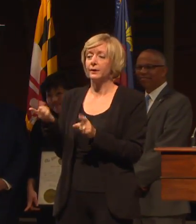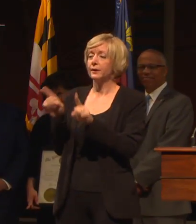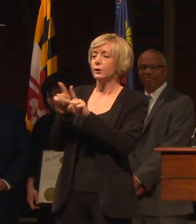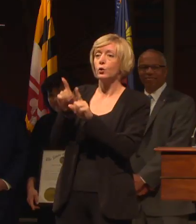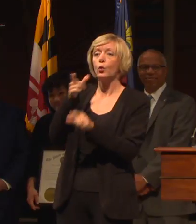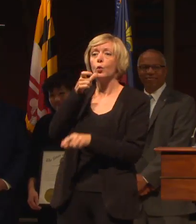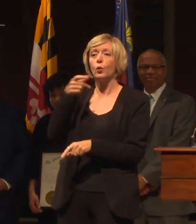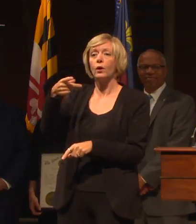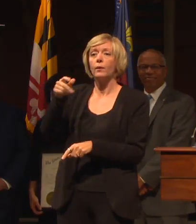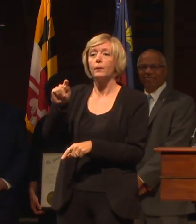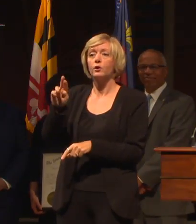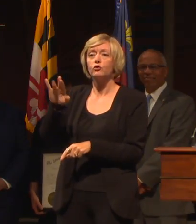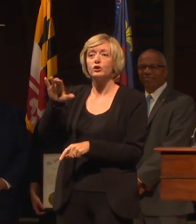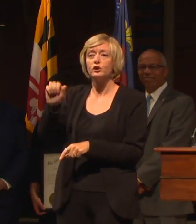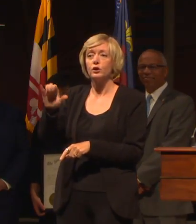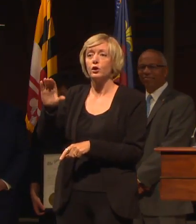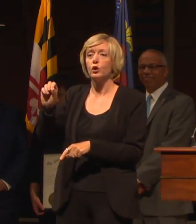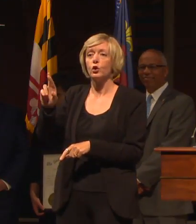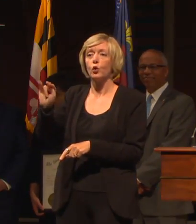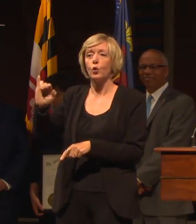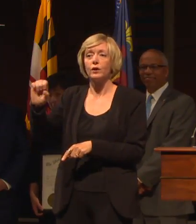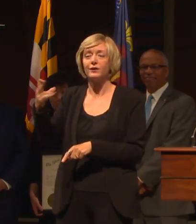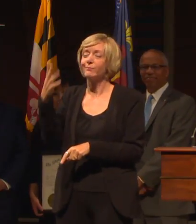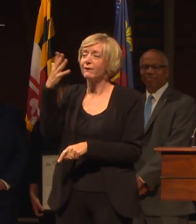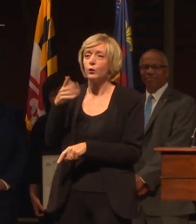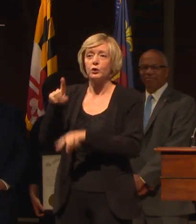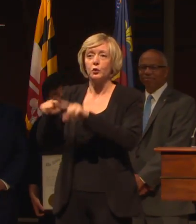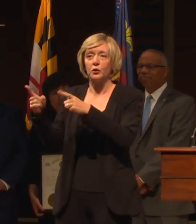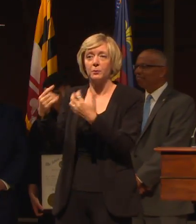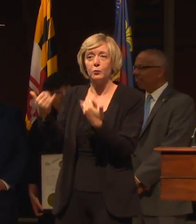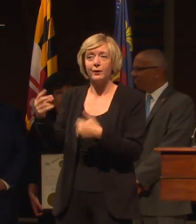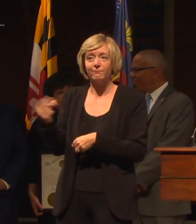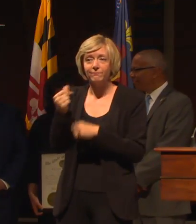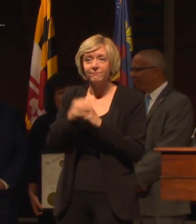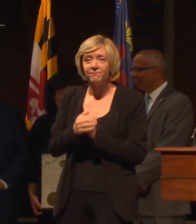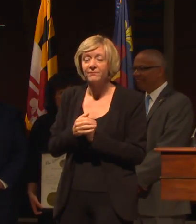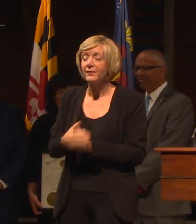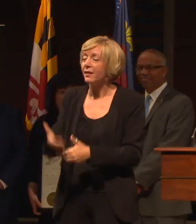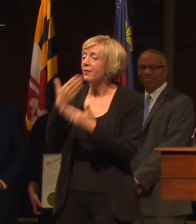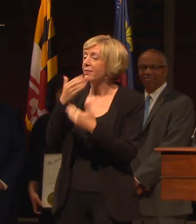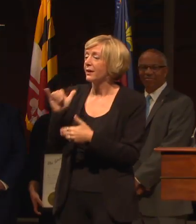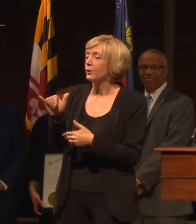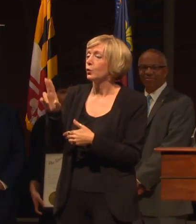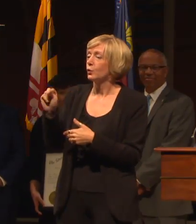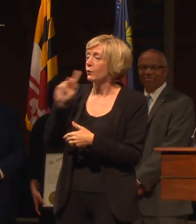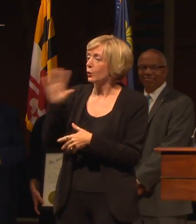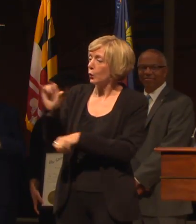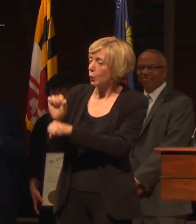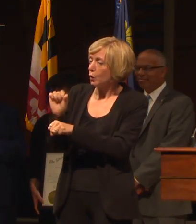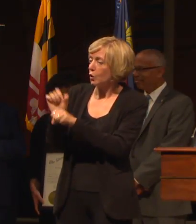Patricia Cornish, but unfortunately, Patricia could not be here today. Thank you, Yoon, for your hard